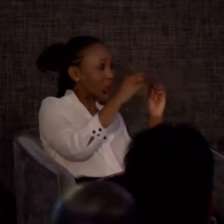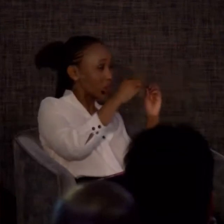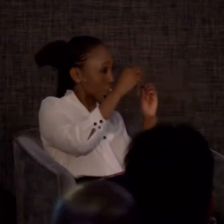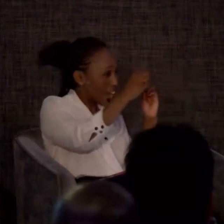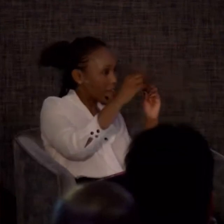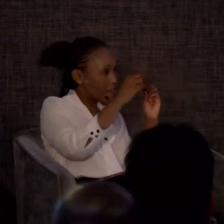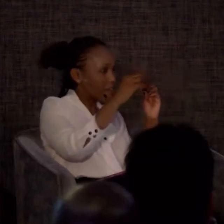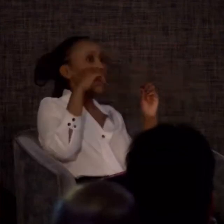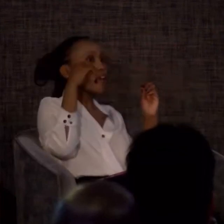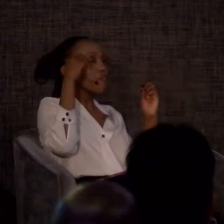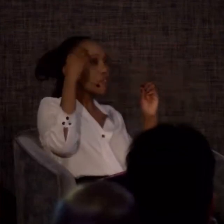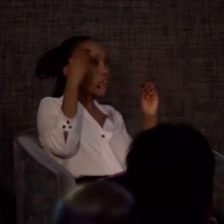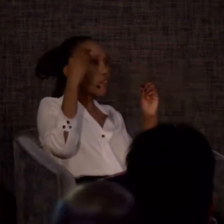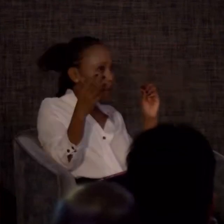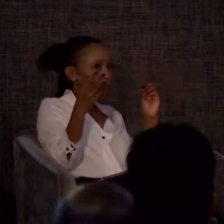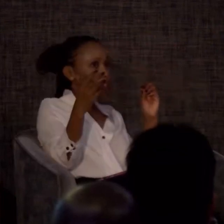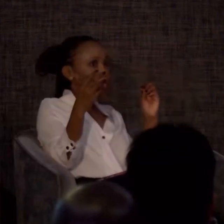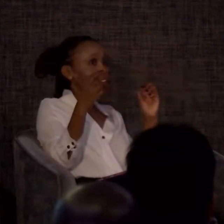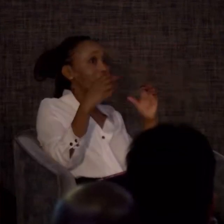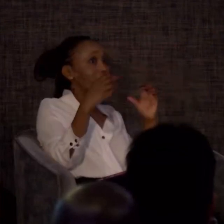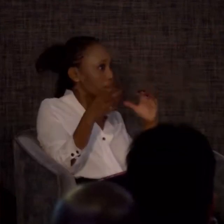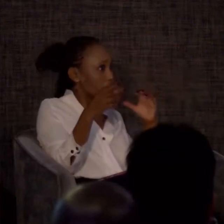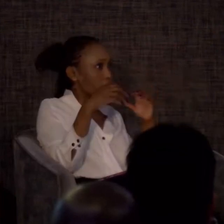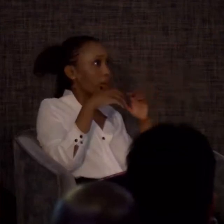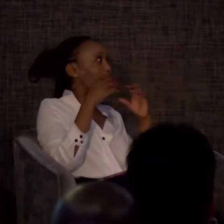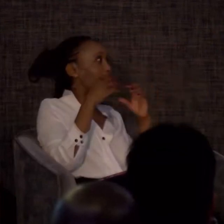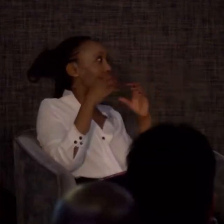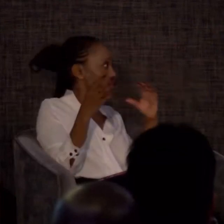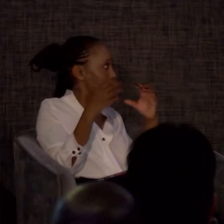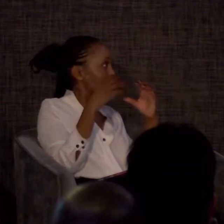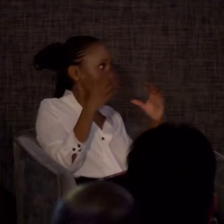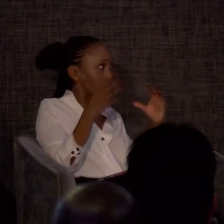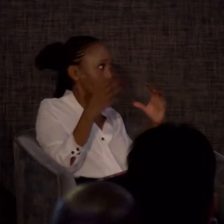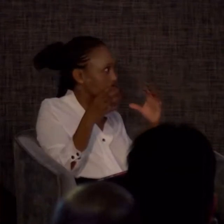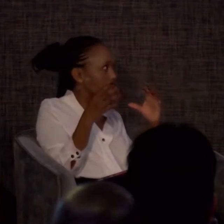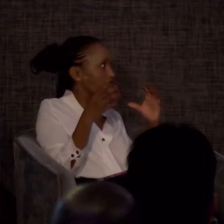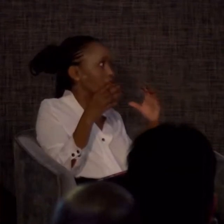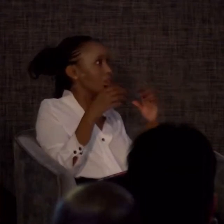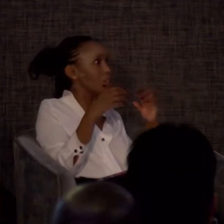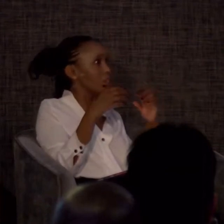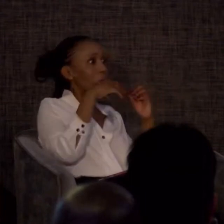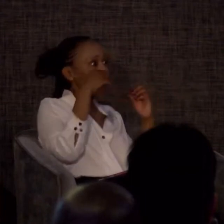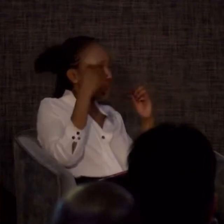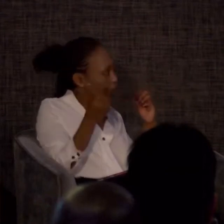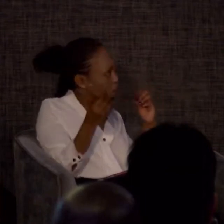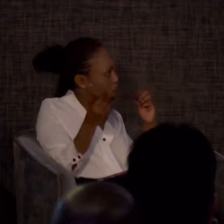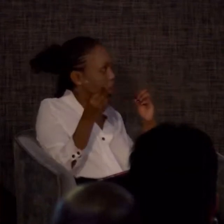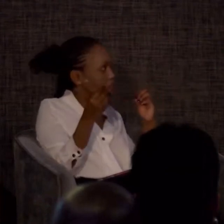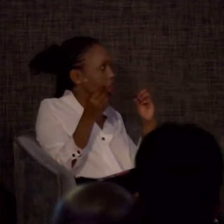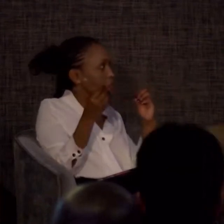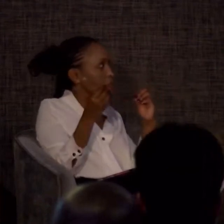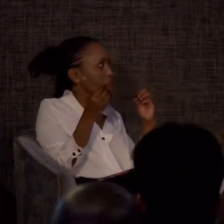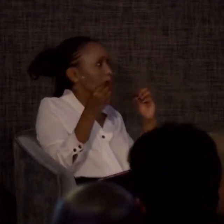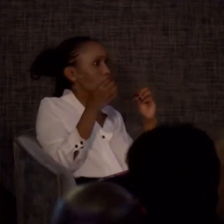of the drivers. If you think about the crippling blackouts, critical infrastructure blackouts, and what those cost